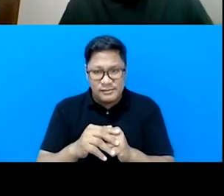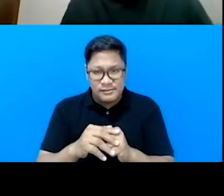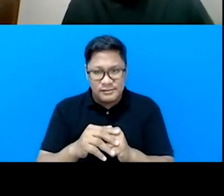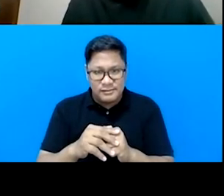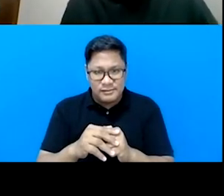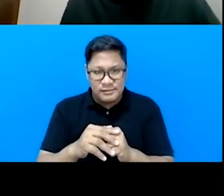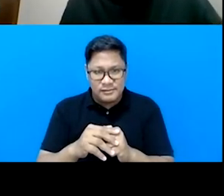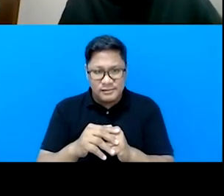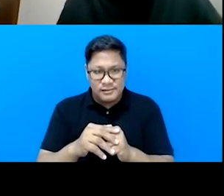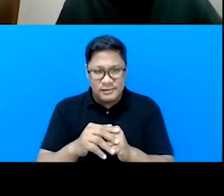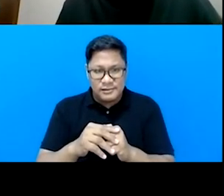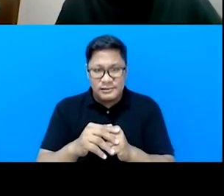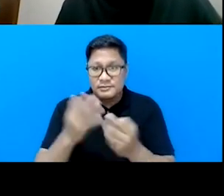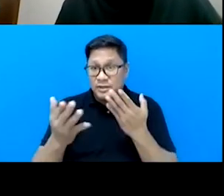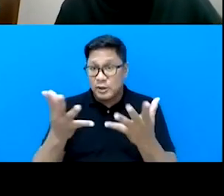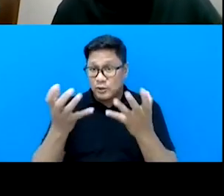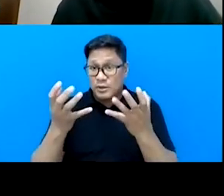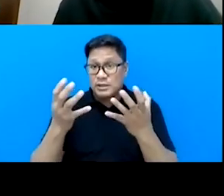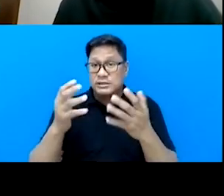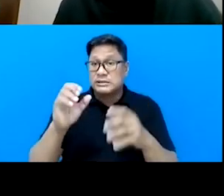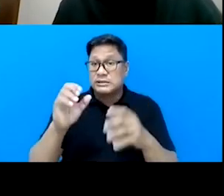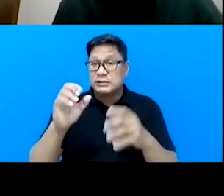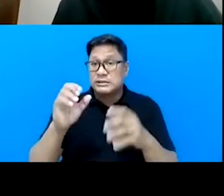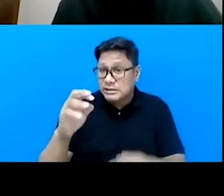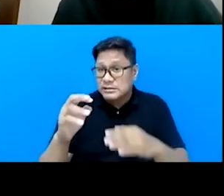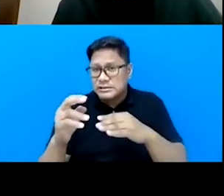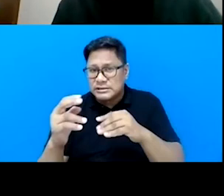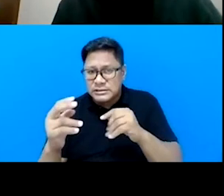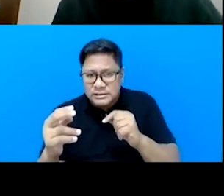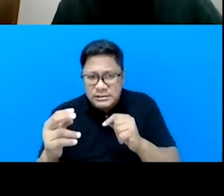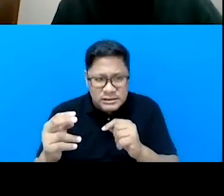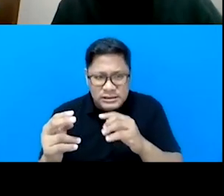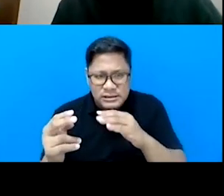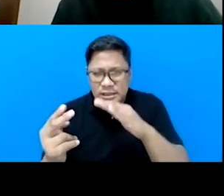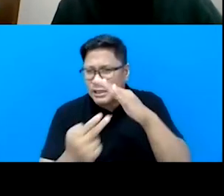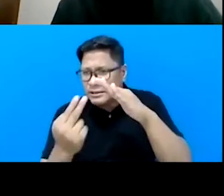you also want to have a space underneath the sentence.